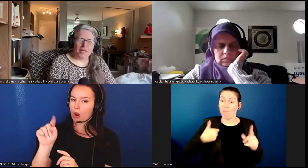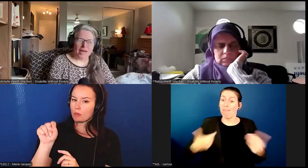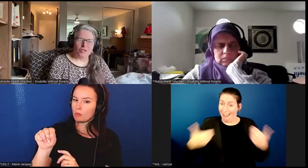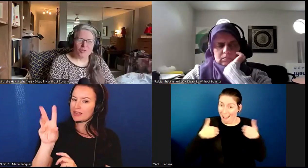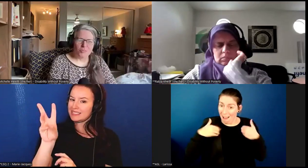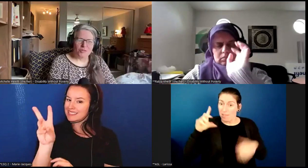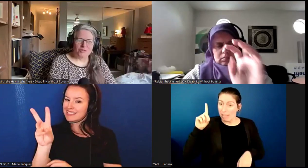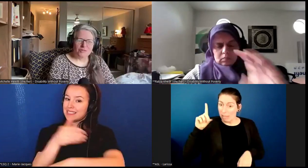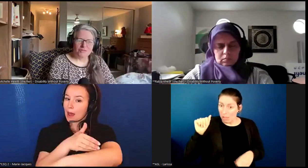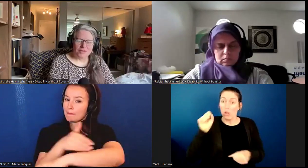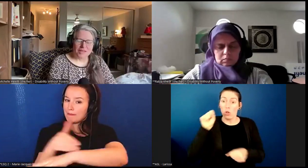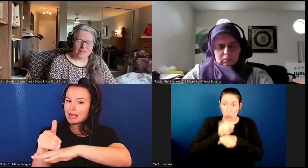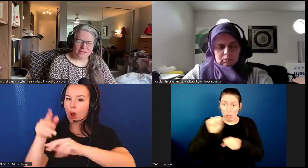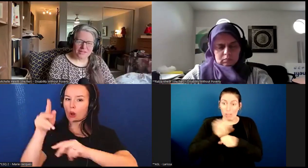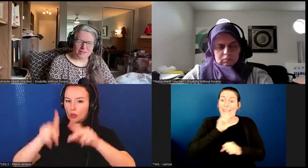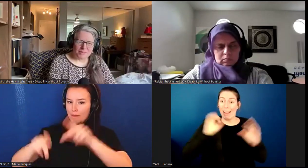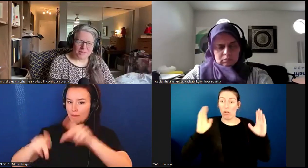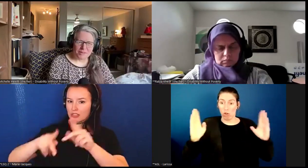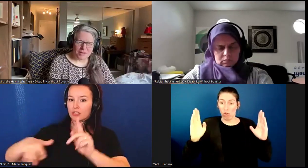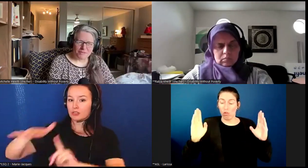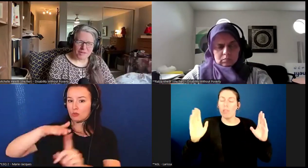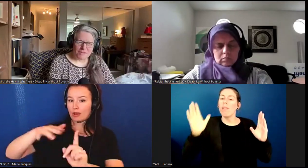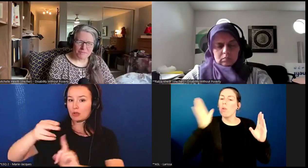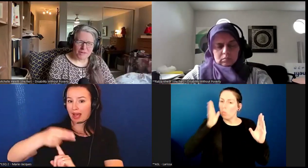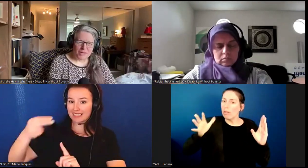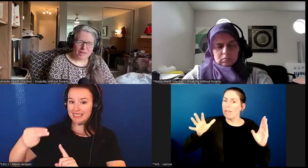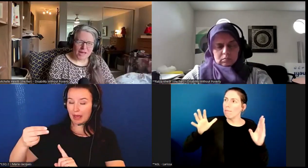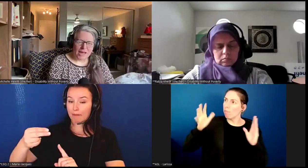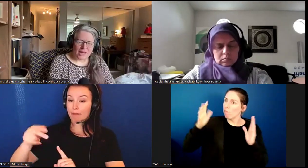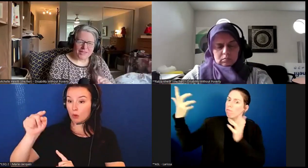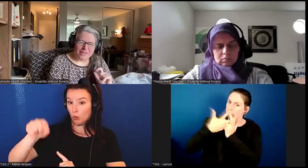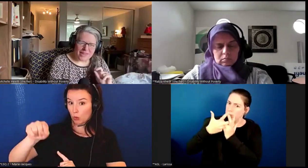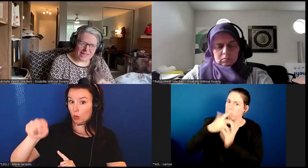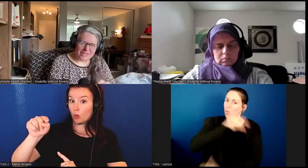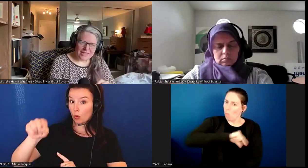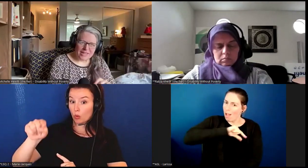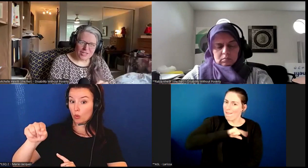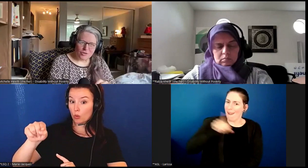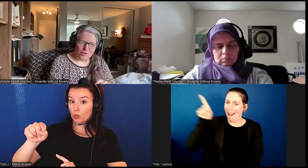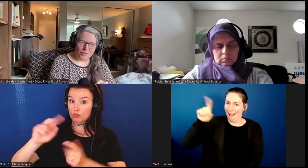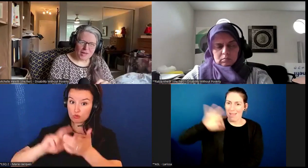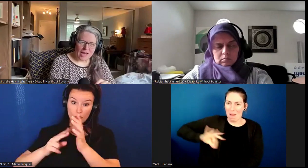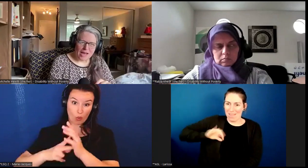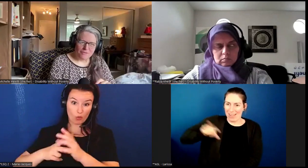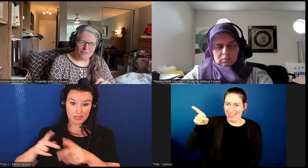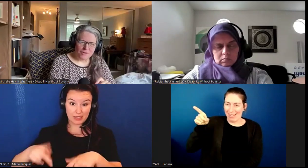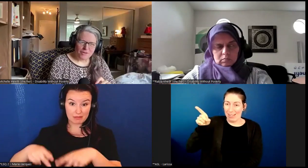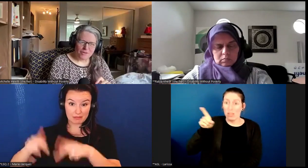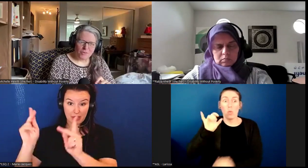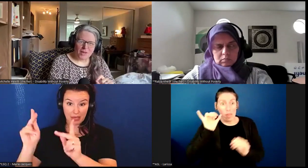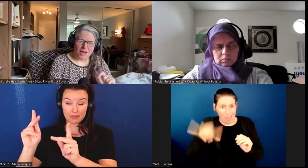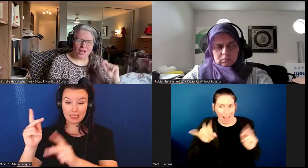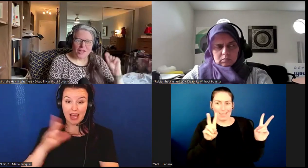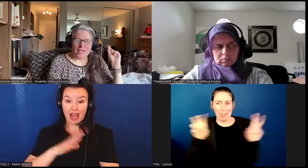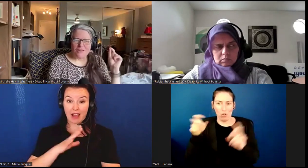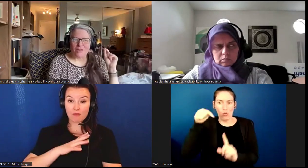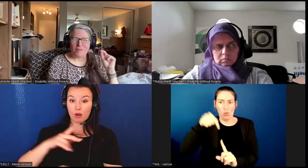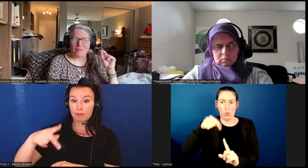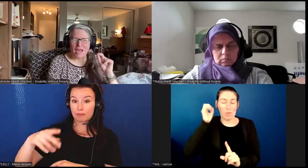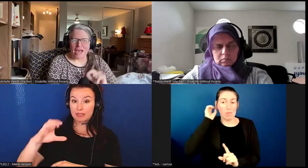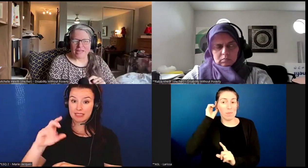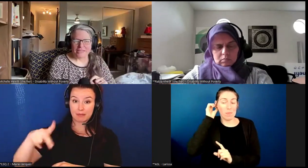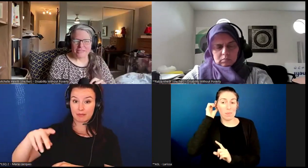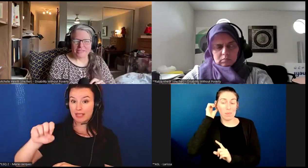be eligible for the Canada Disability benefit. And that's the issue that we have, that we are